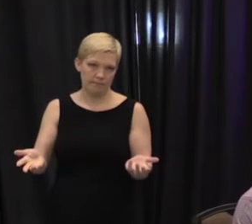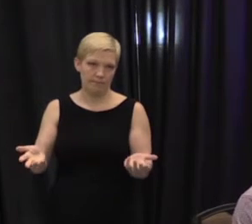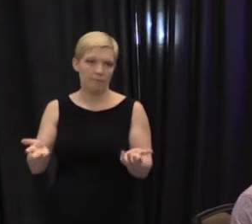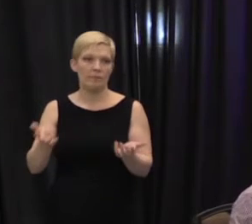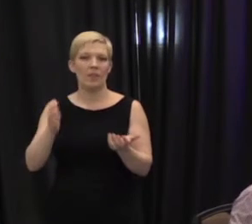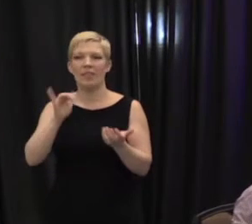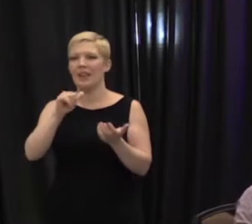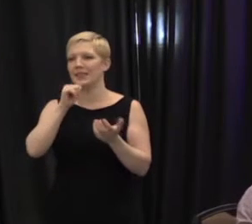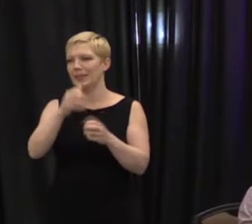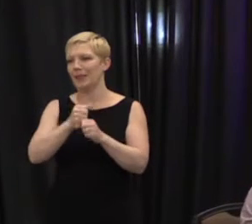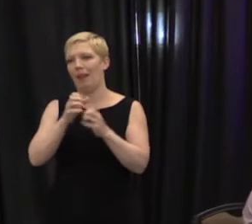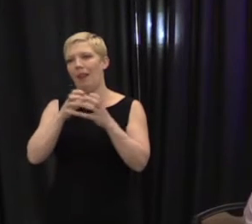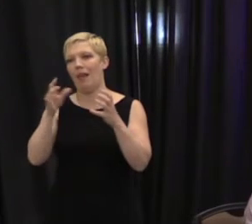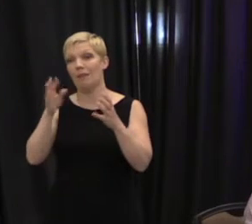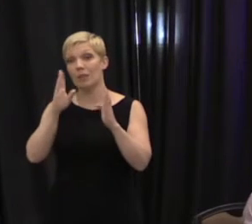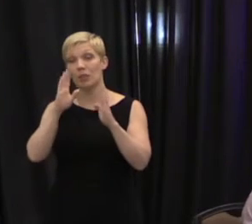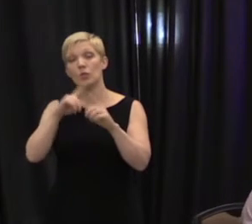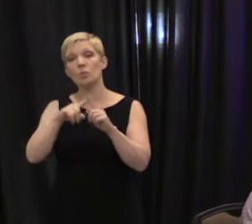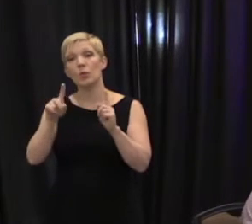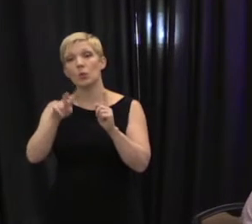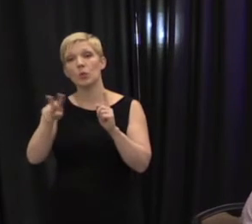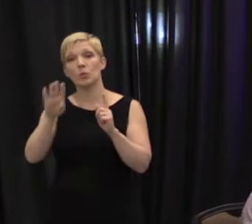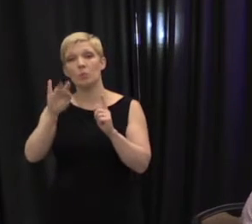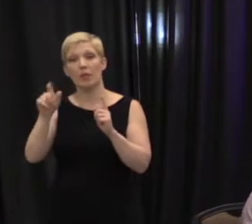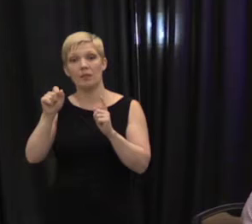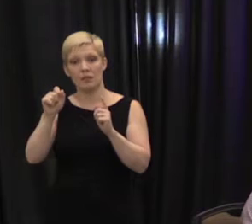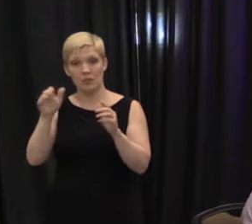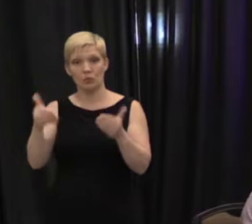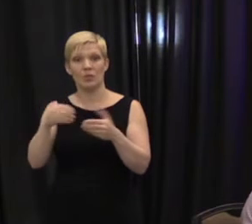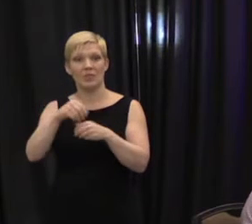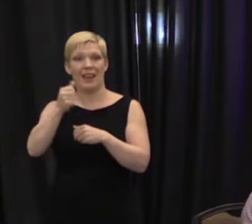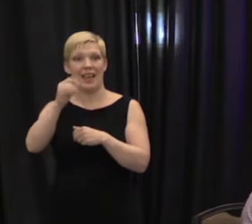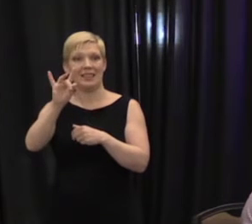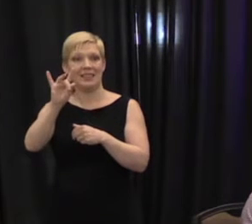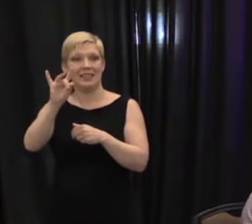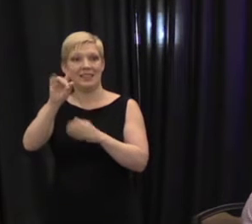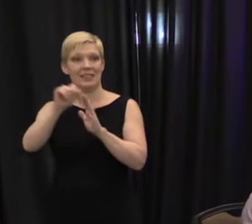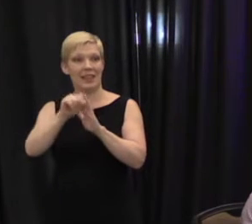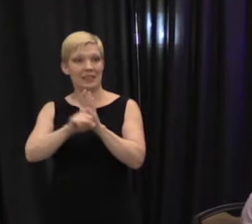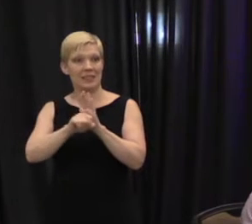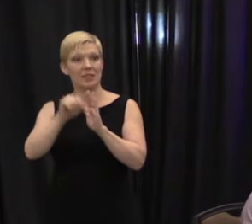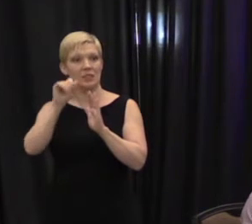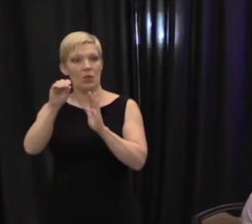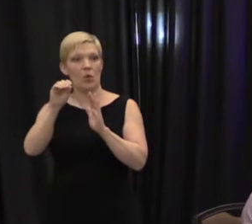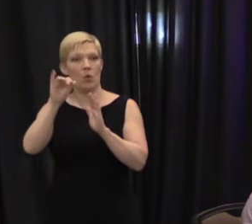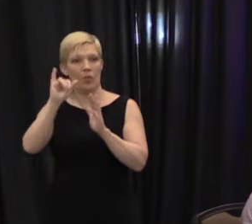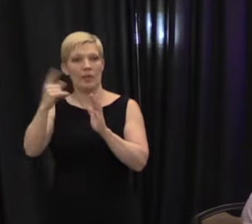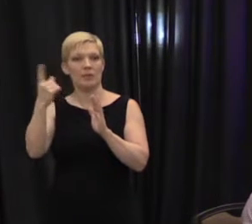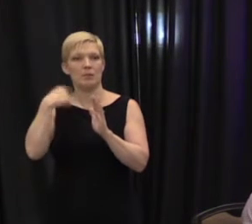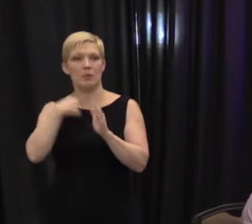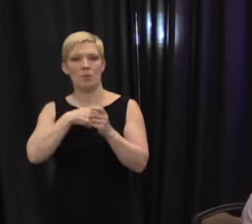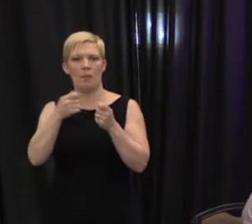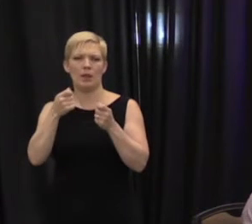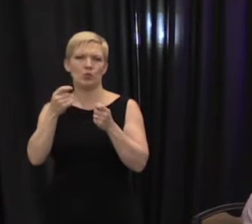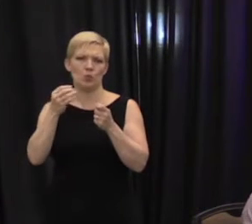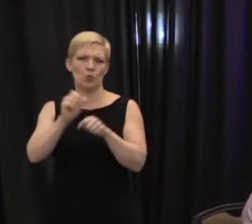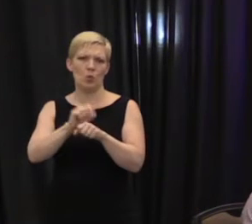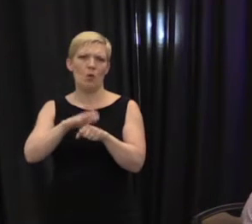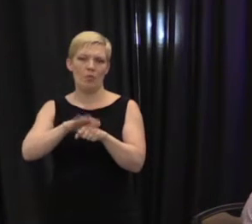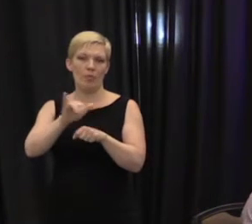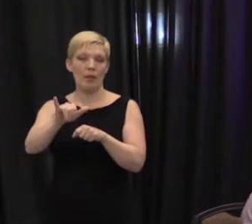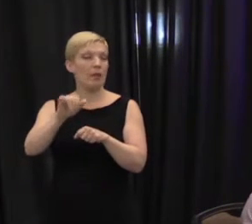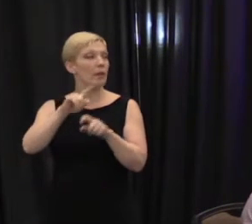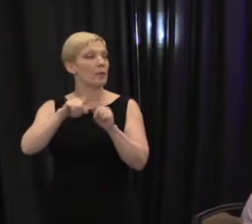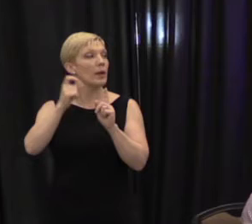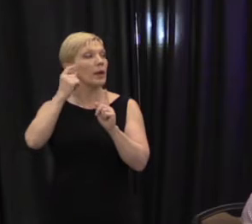get a lot of attention, but there was 22 bills introduced in 18 states. It was something we managed to work on. That part of what we